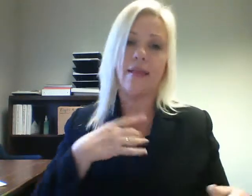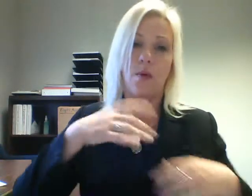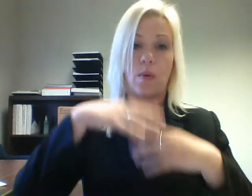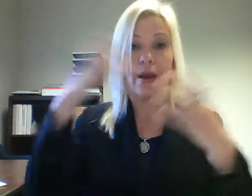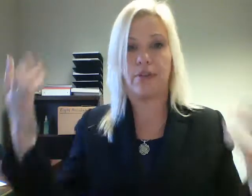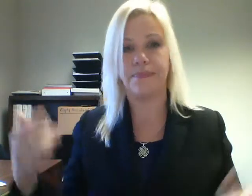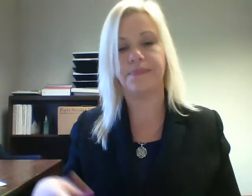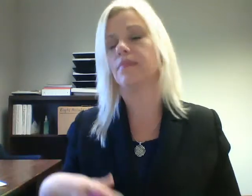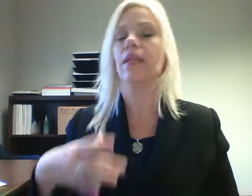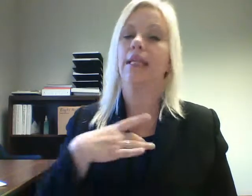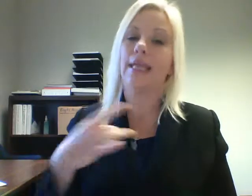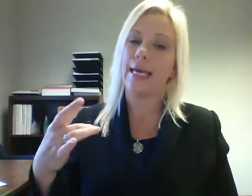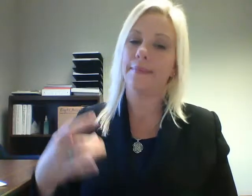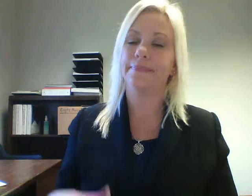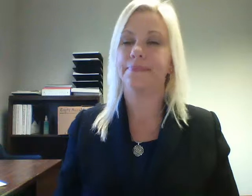like whatever. Like.